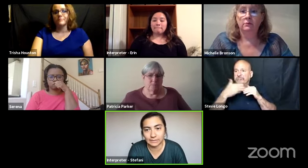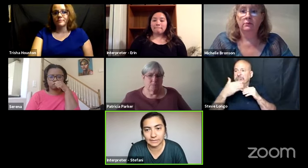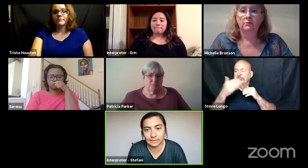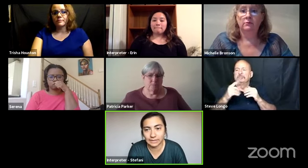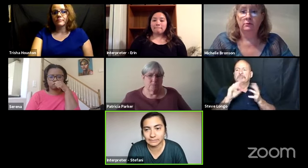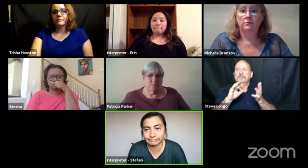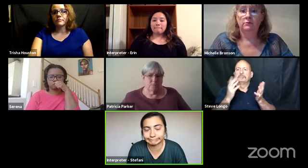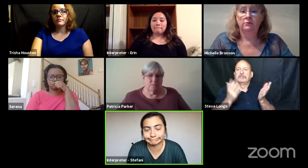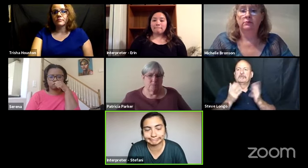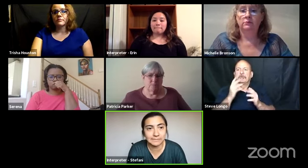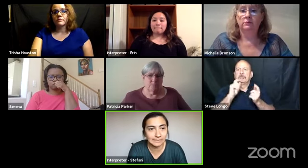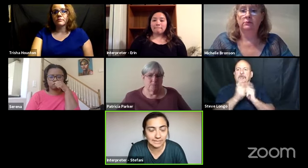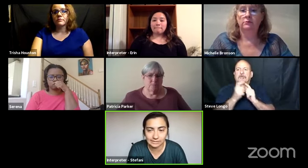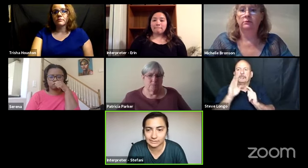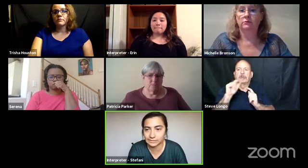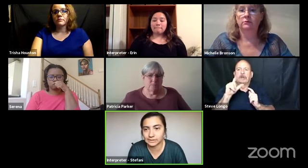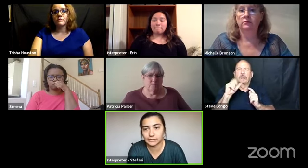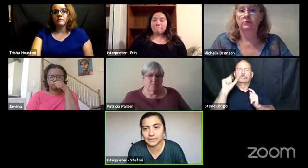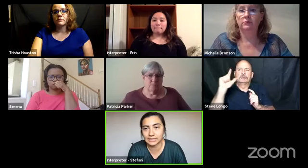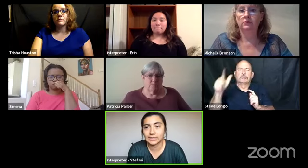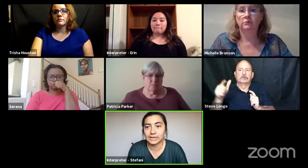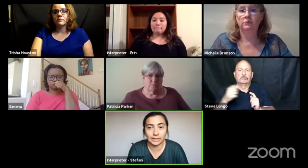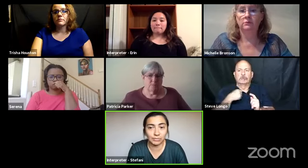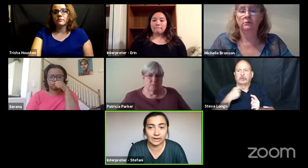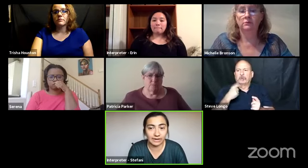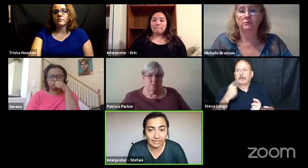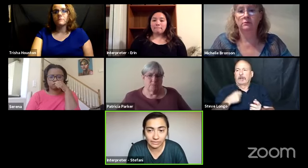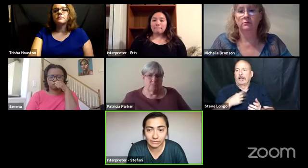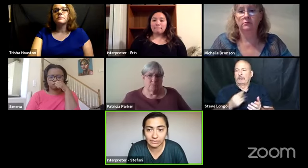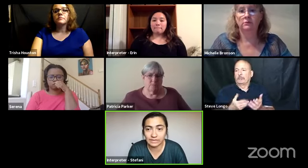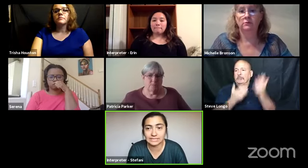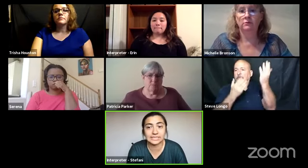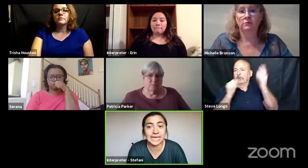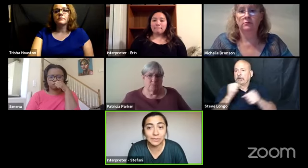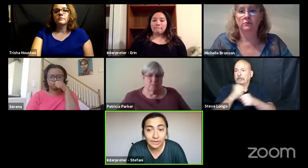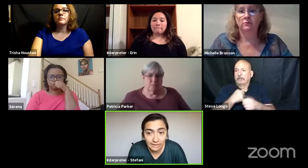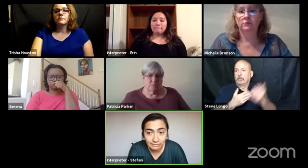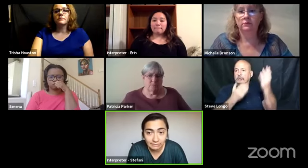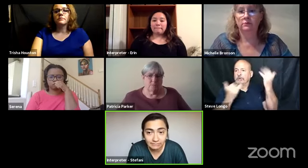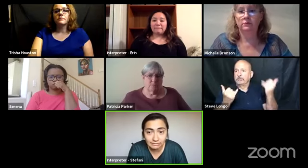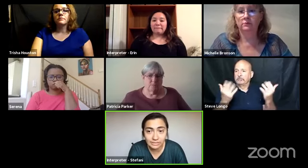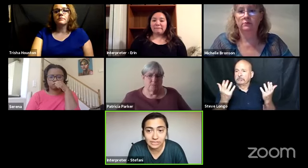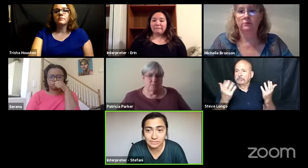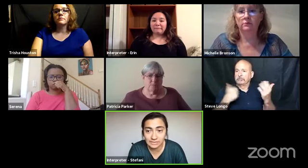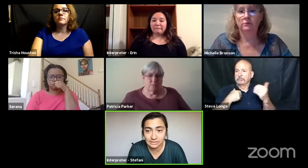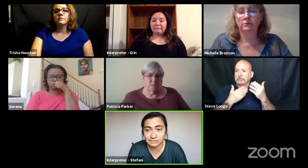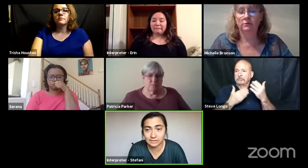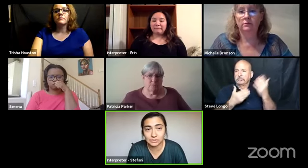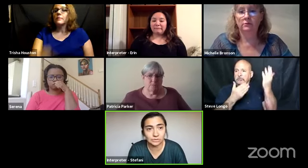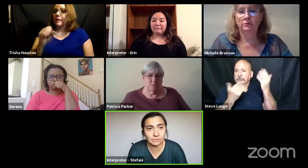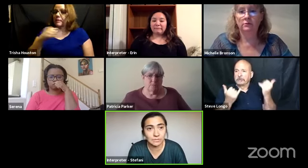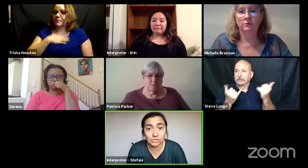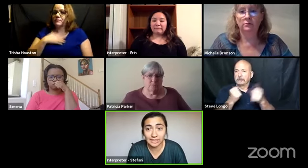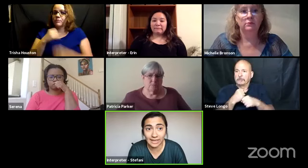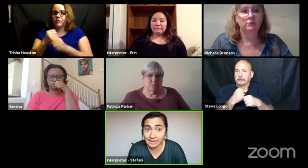maybe an amendment or a quick in parenthetical that this is a temporary adjustment. So should we motion that